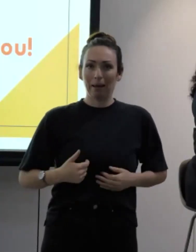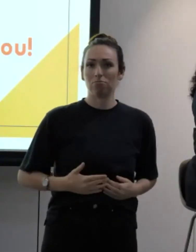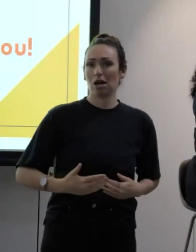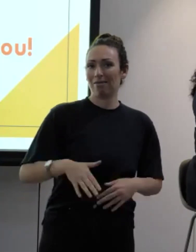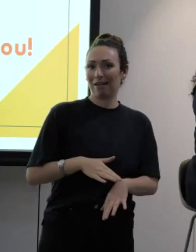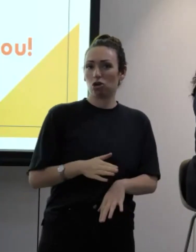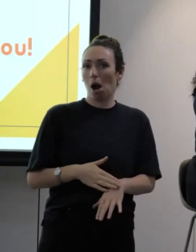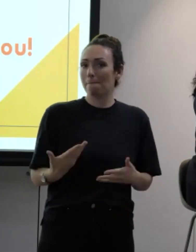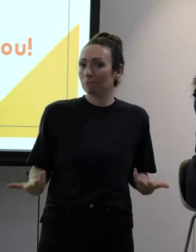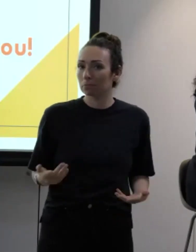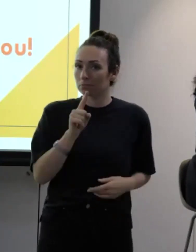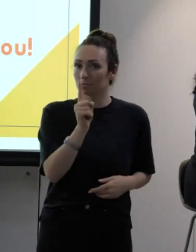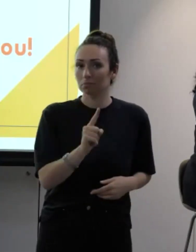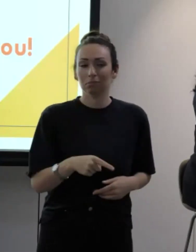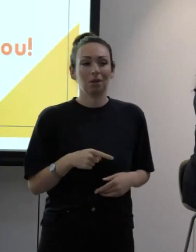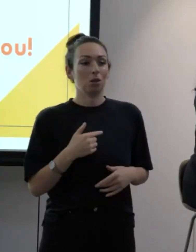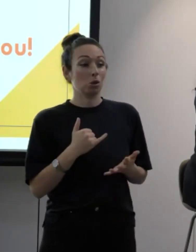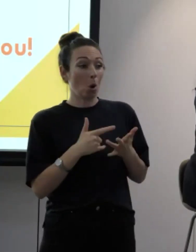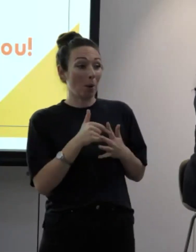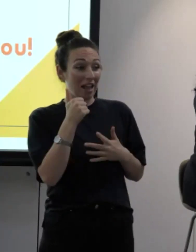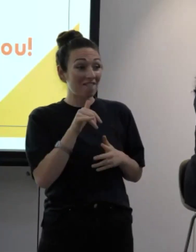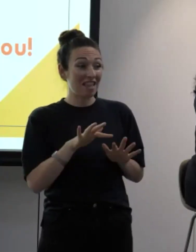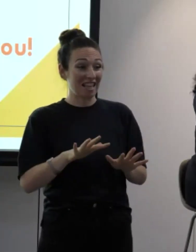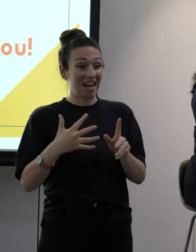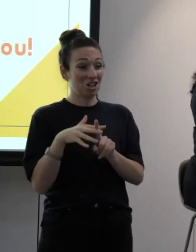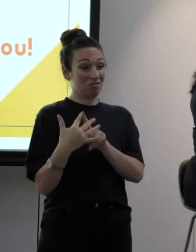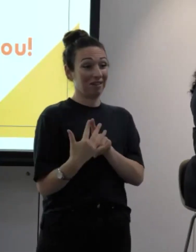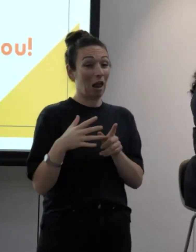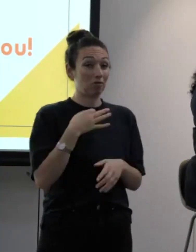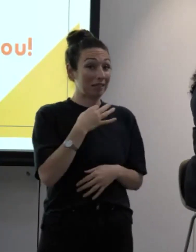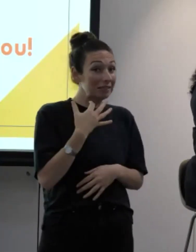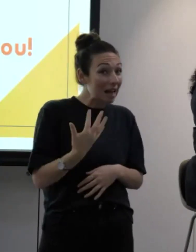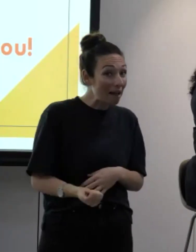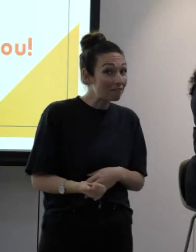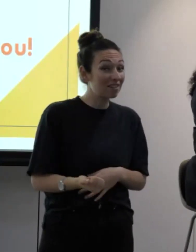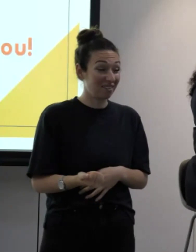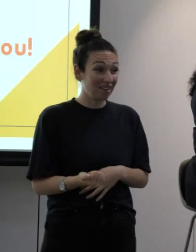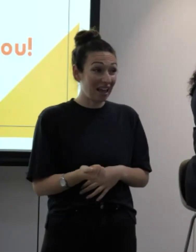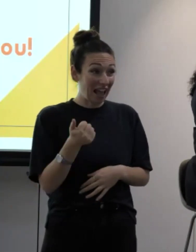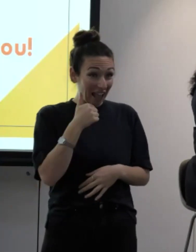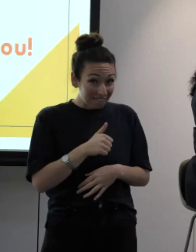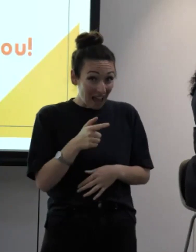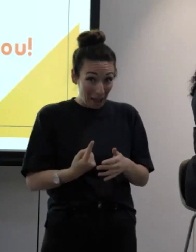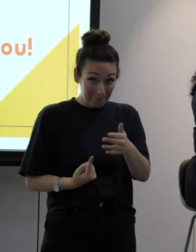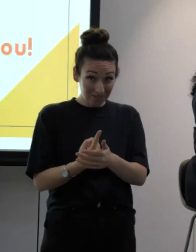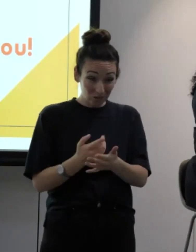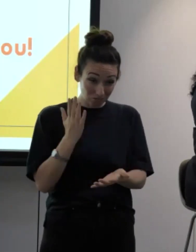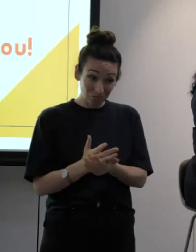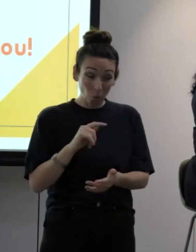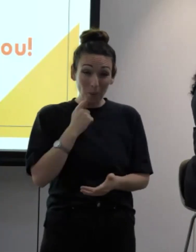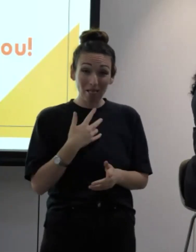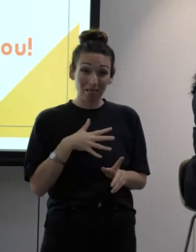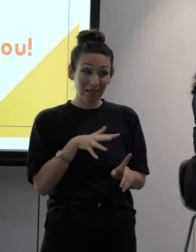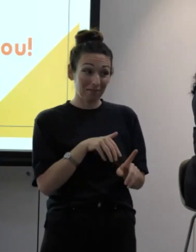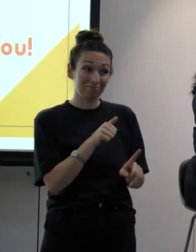have them, you are definitely going to have a child with neurodevelopmental disorder or not. So it's about, we're